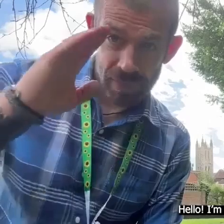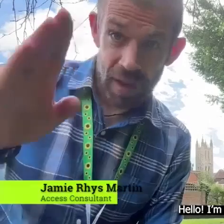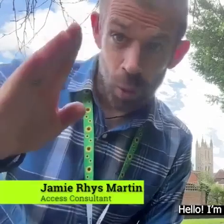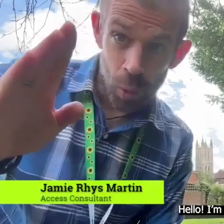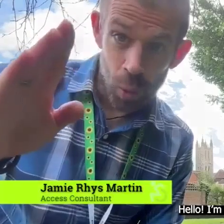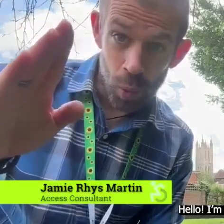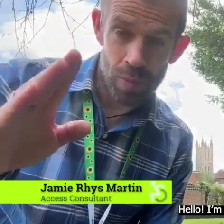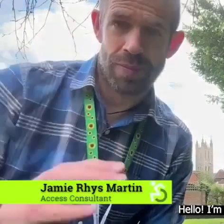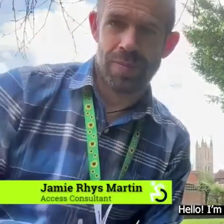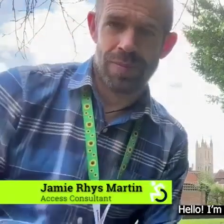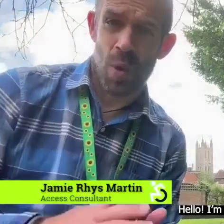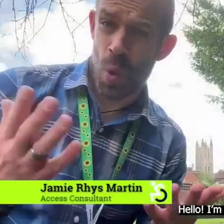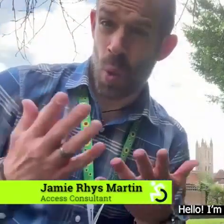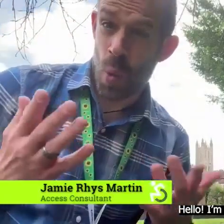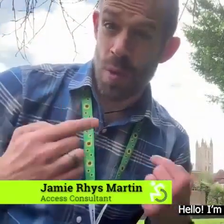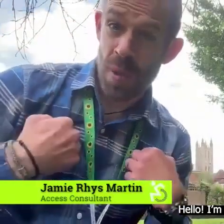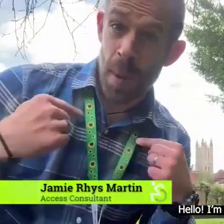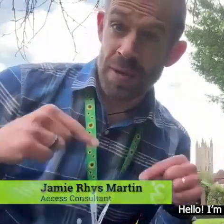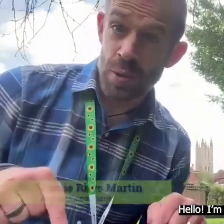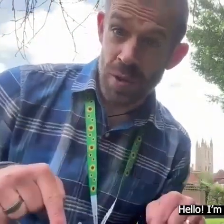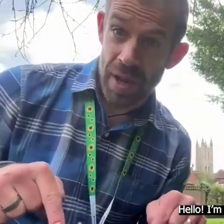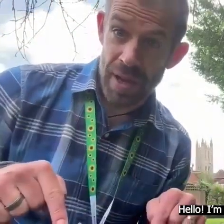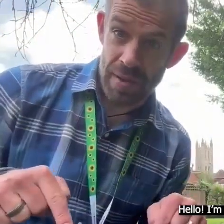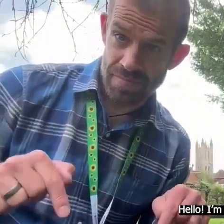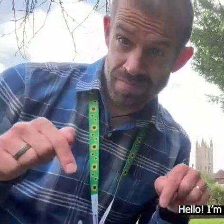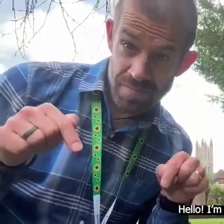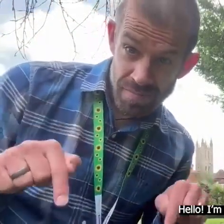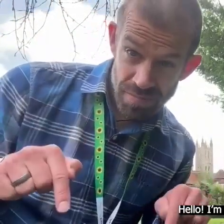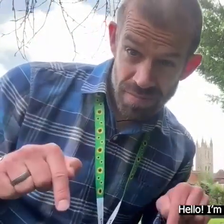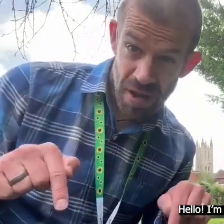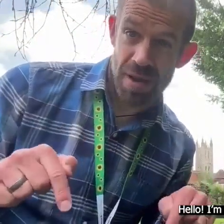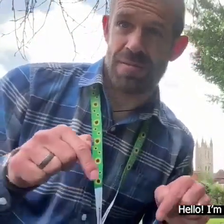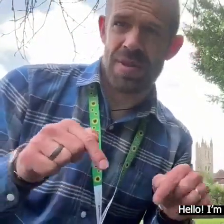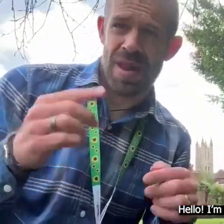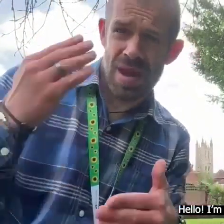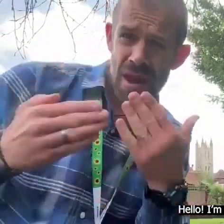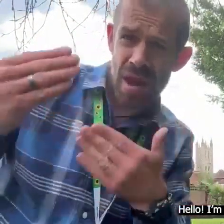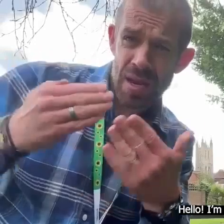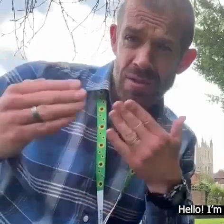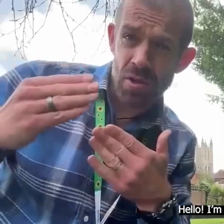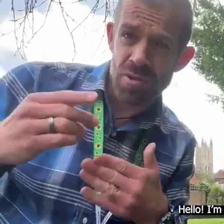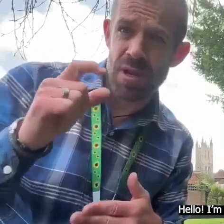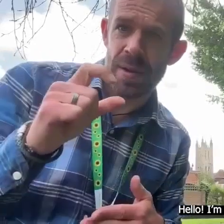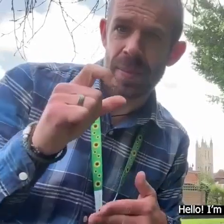Hello. Where am I today? Here, in historic Canterbury.